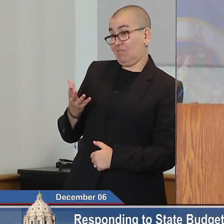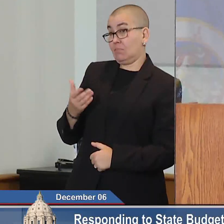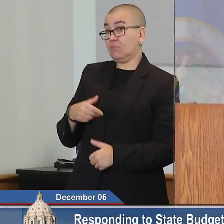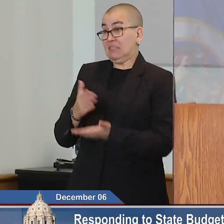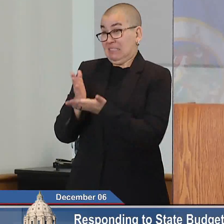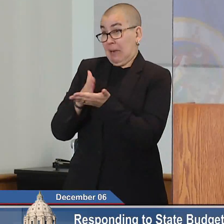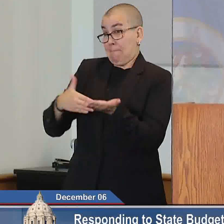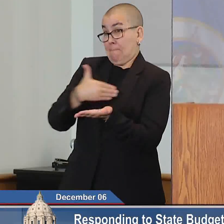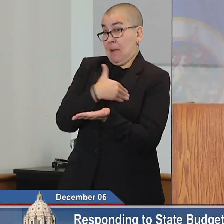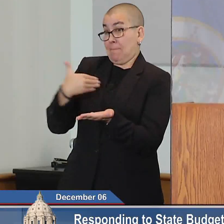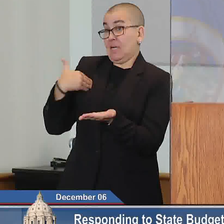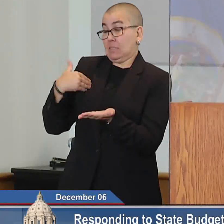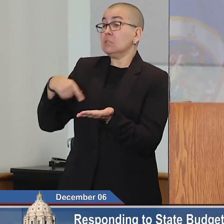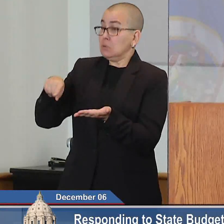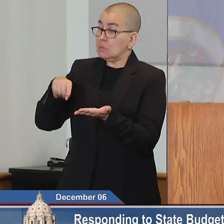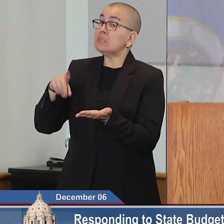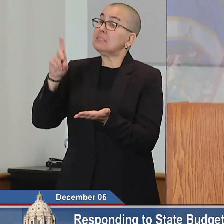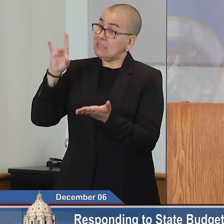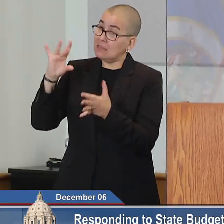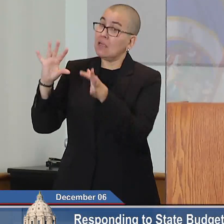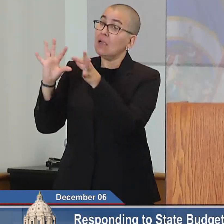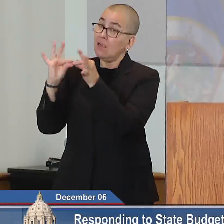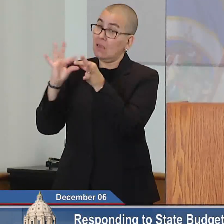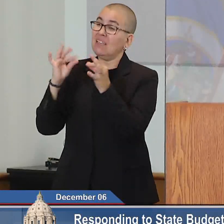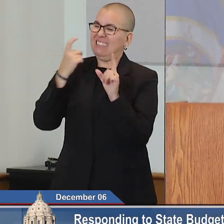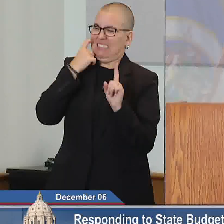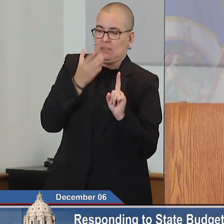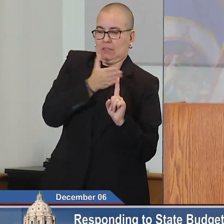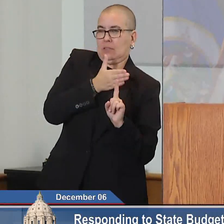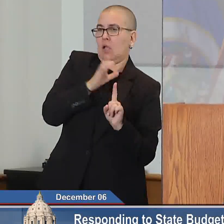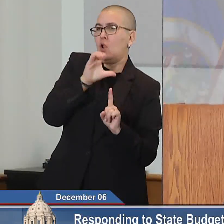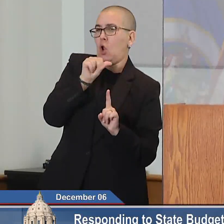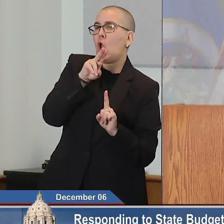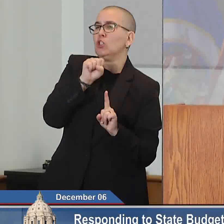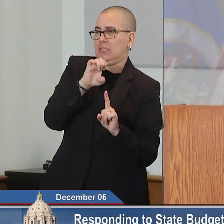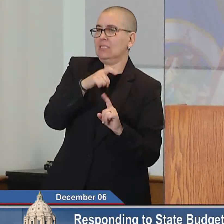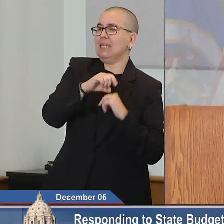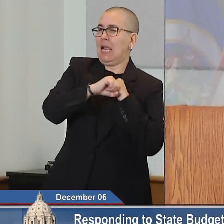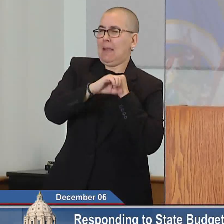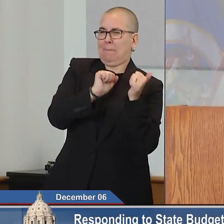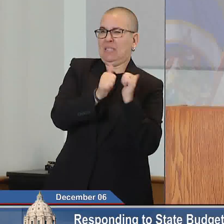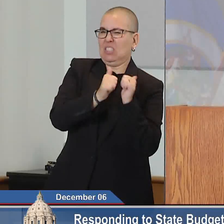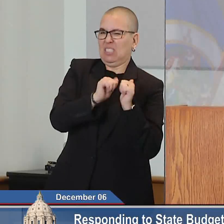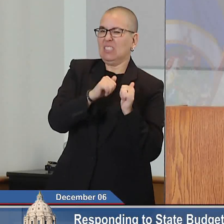was a discussion point on the caucus, on the campaign trail, so our caucus will have that discussion.